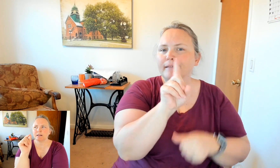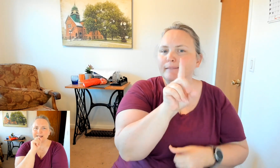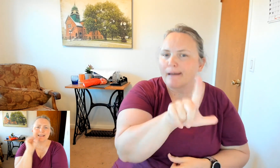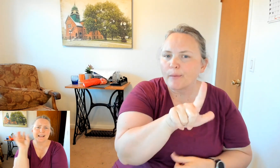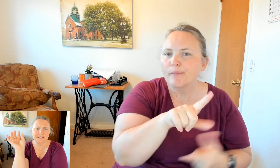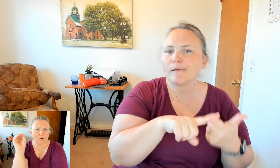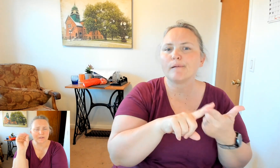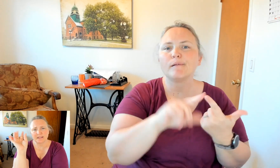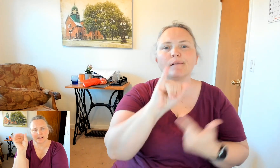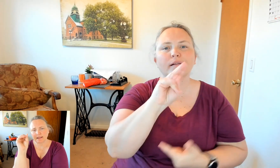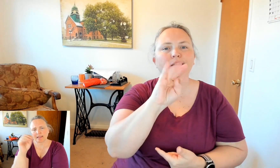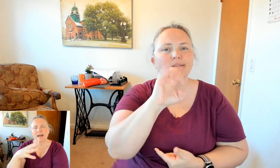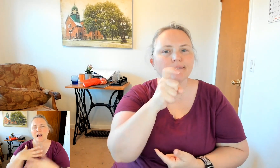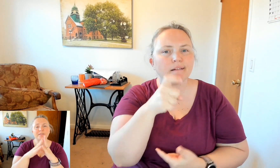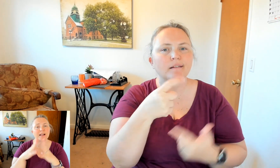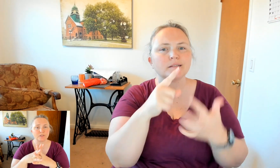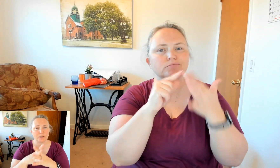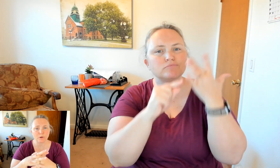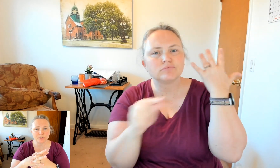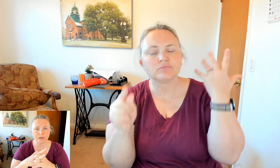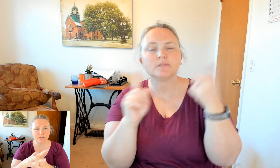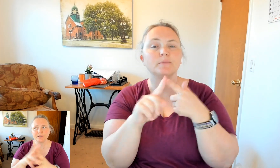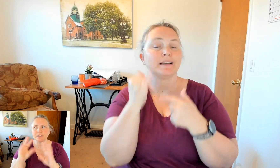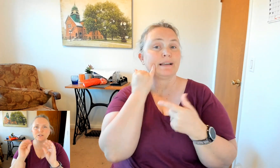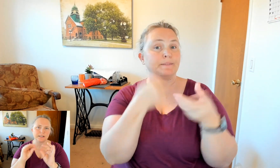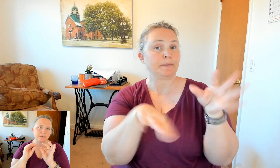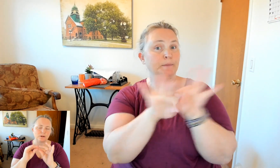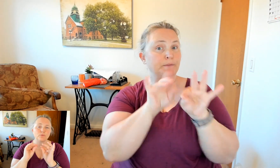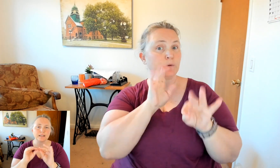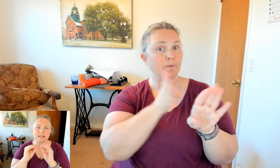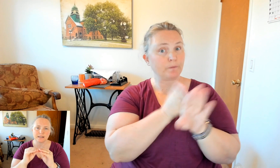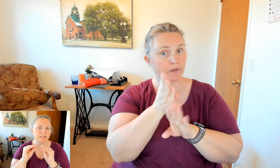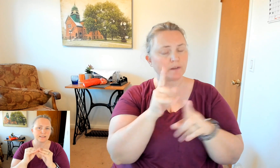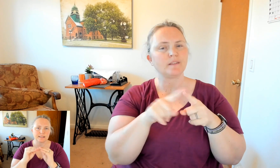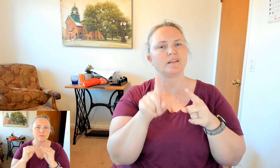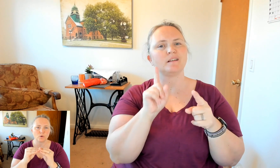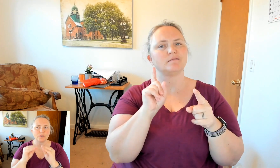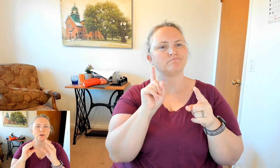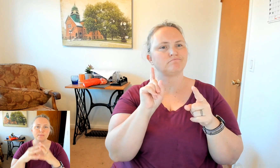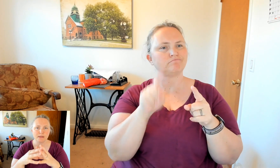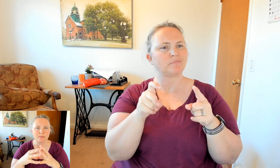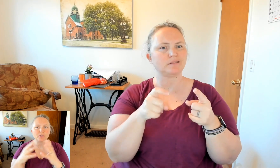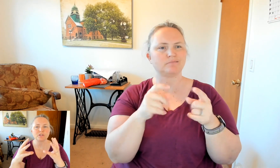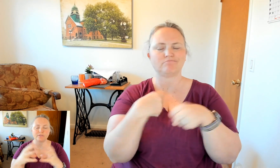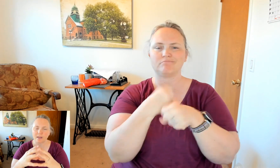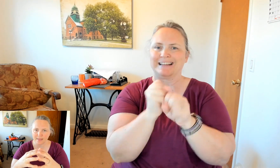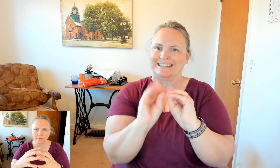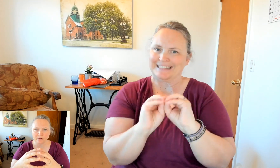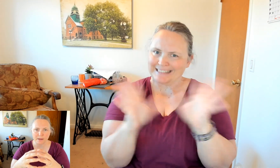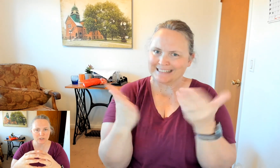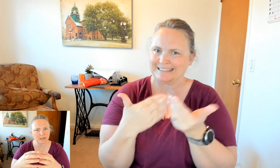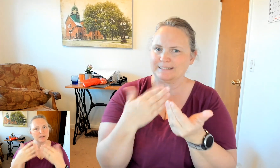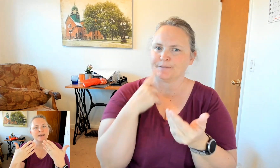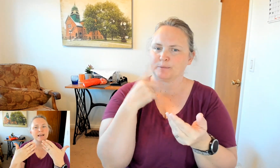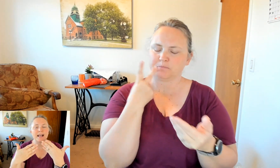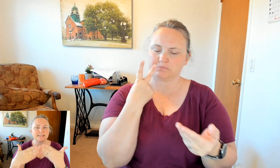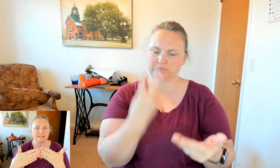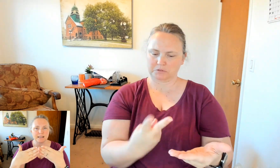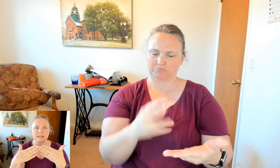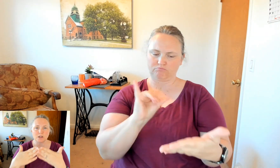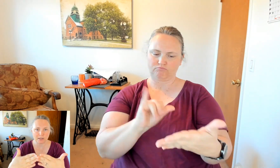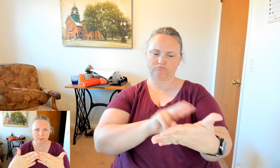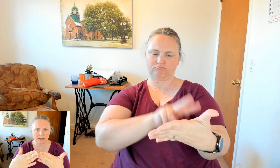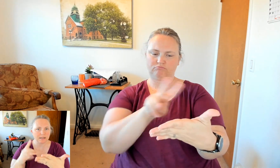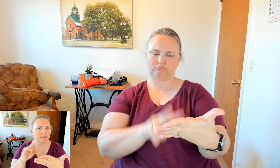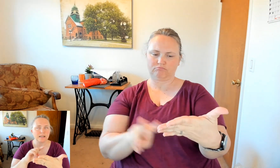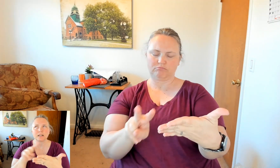and index scores and things like that. If that's really important to your field, then you need to make it really clear and easy for your committee members to find that information and see